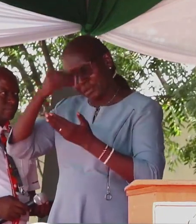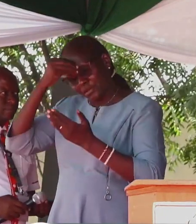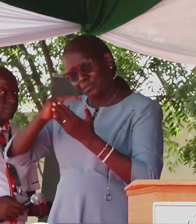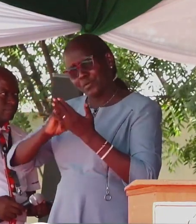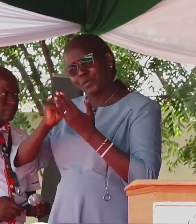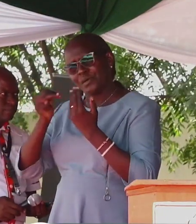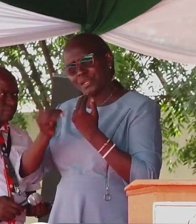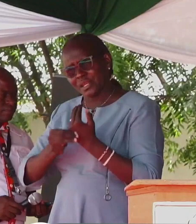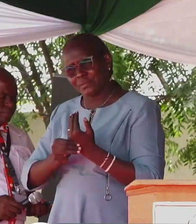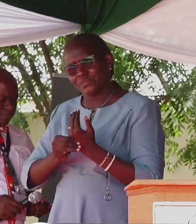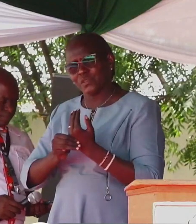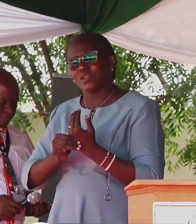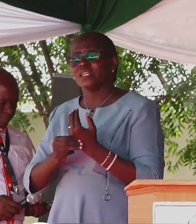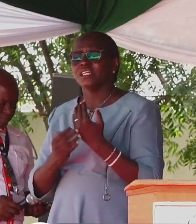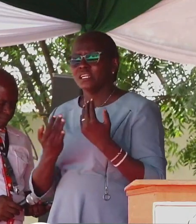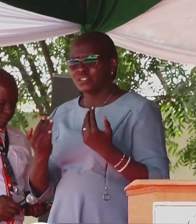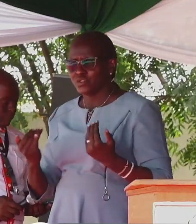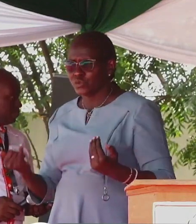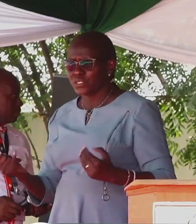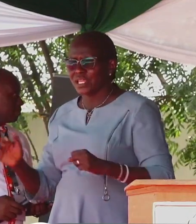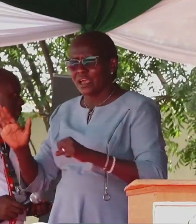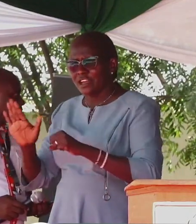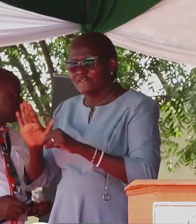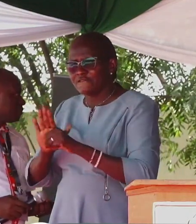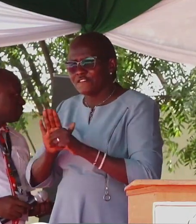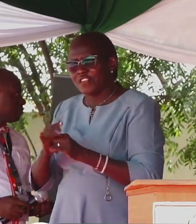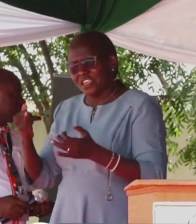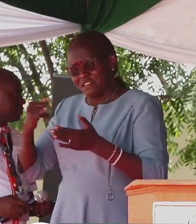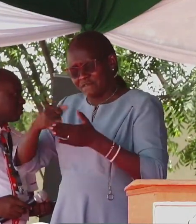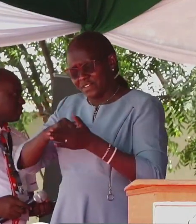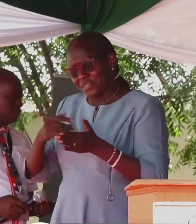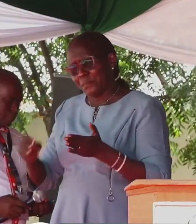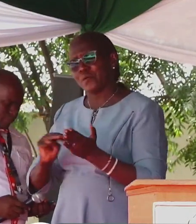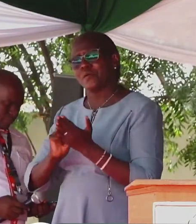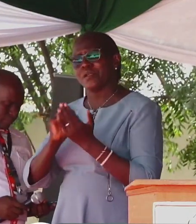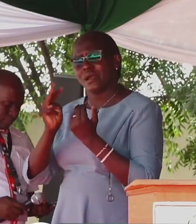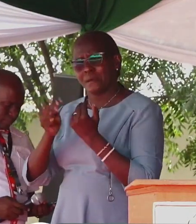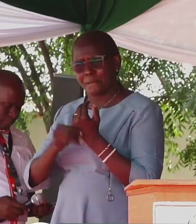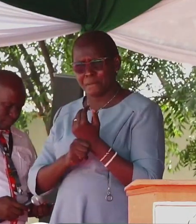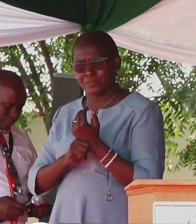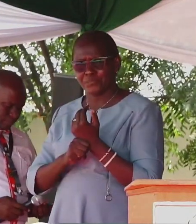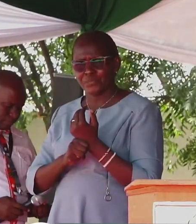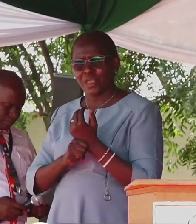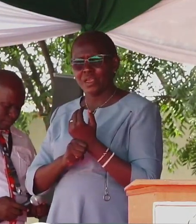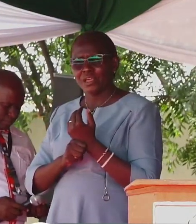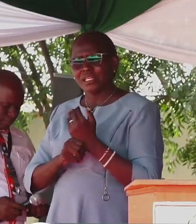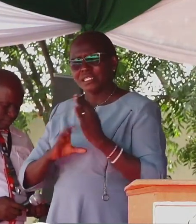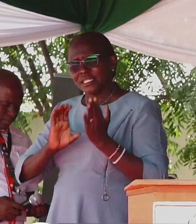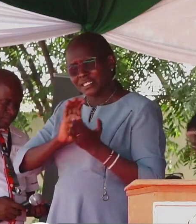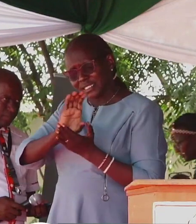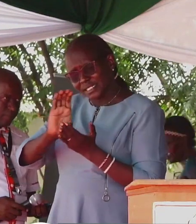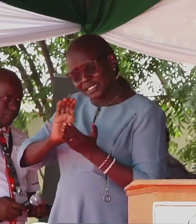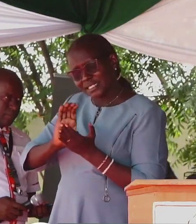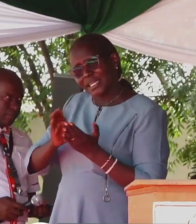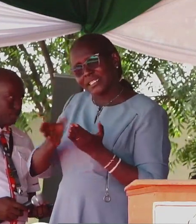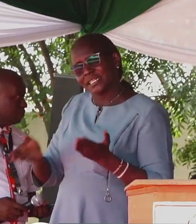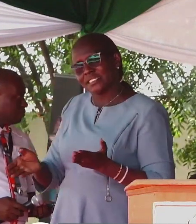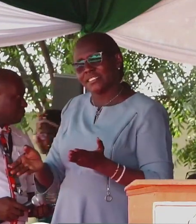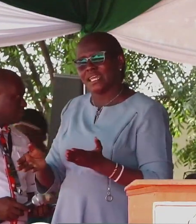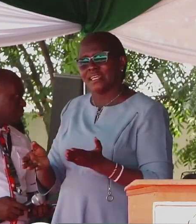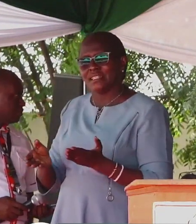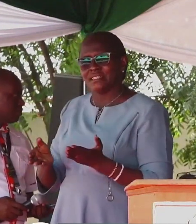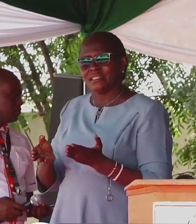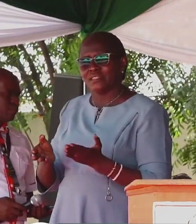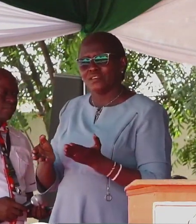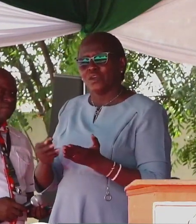we can ensure that our children are fully involved in that program. Then issues of model centers, we are upscaling what we have.